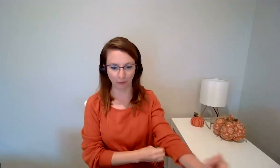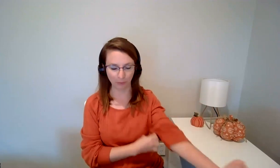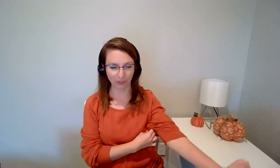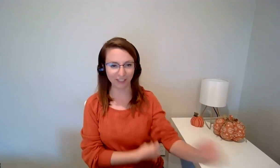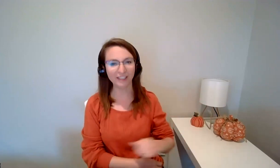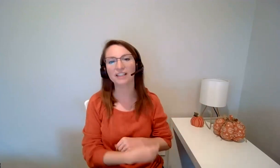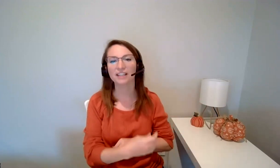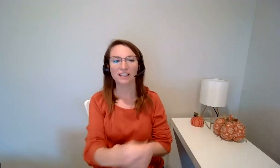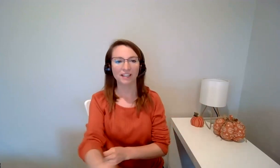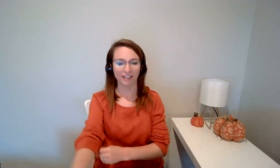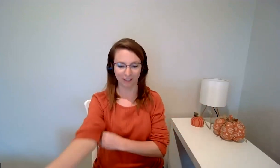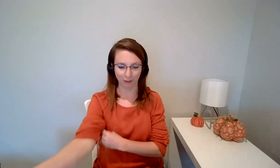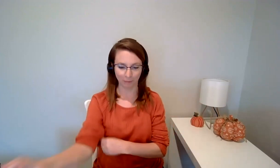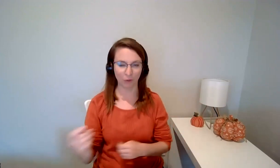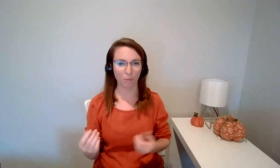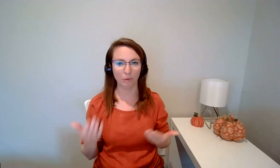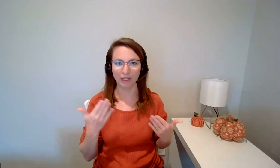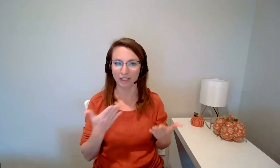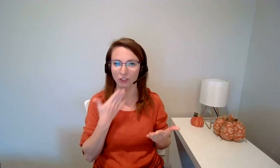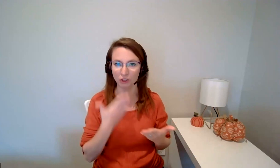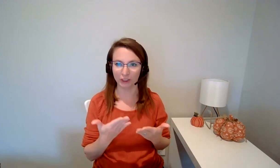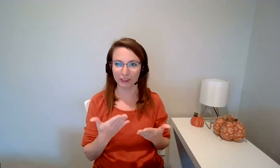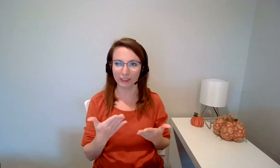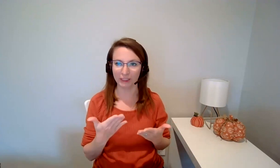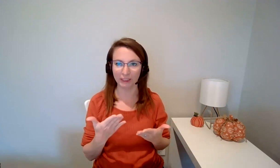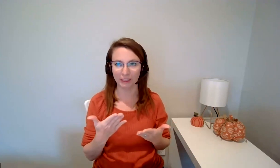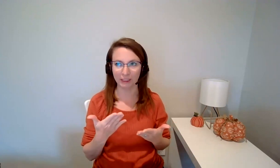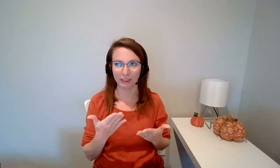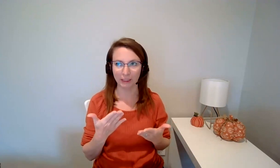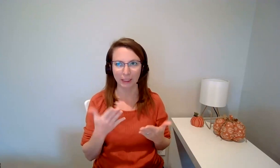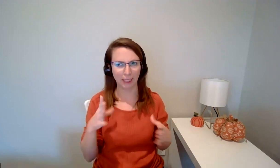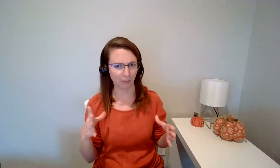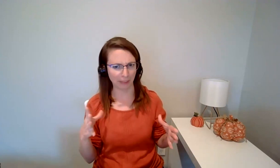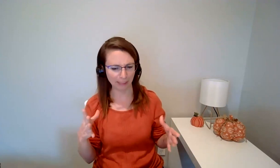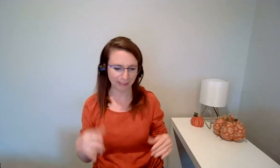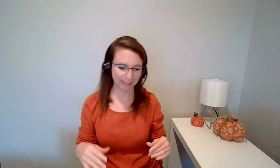is everyone? I hope you had a good Halloween.